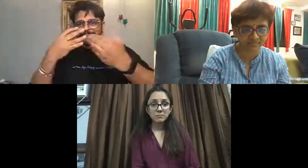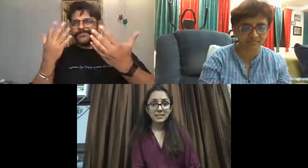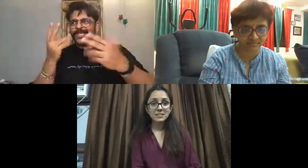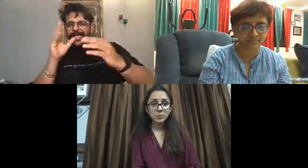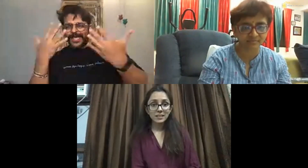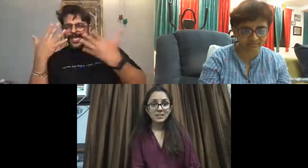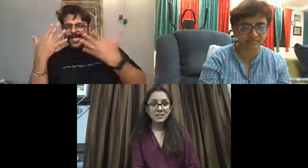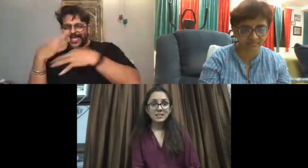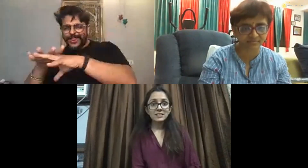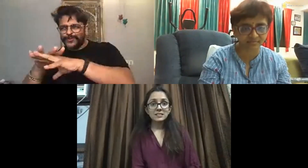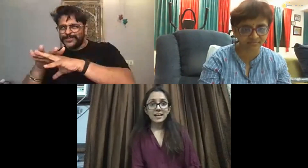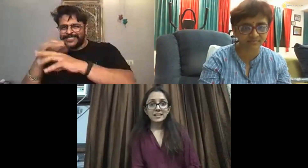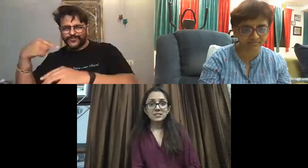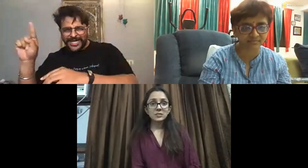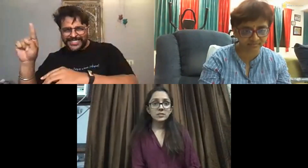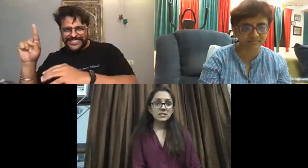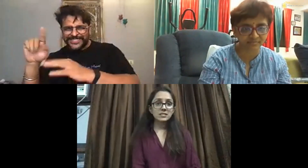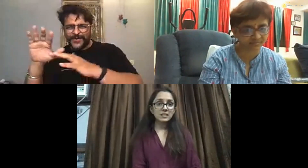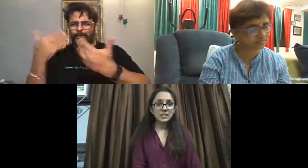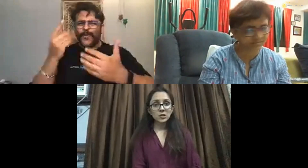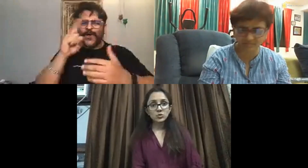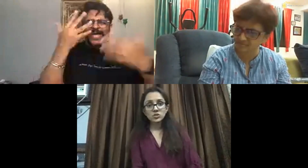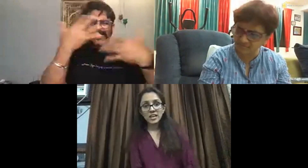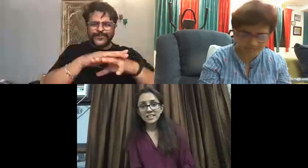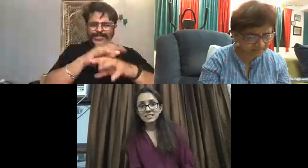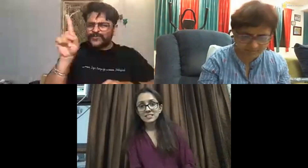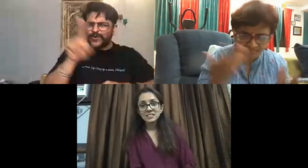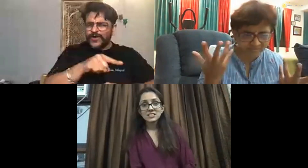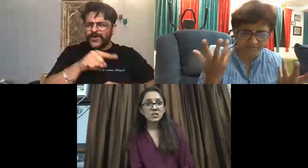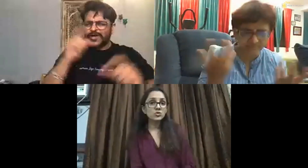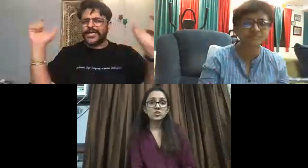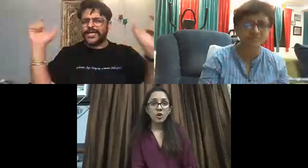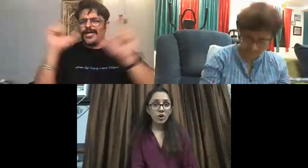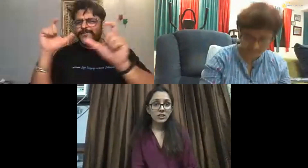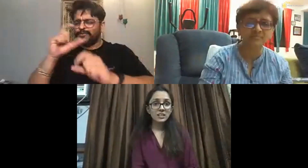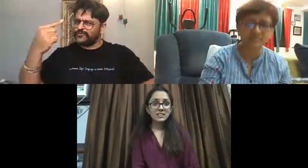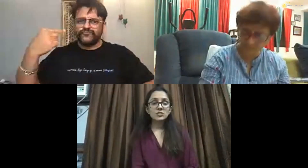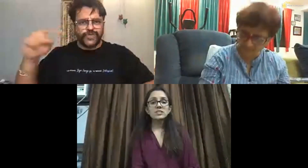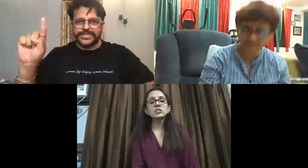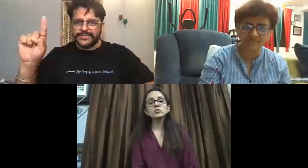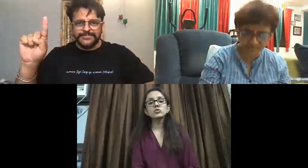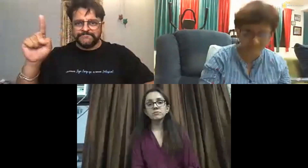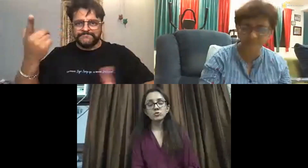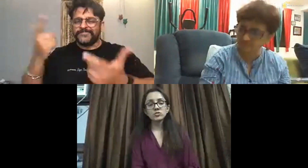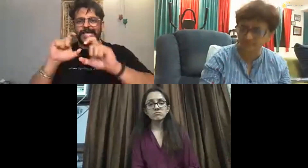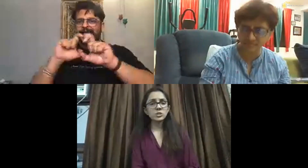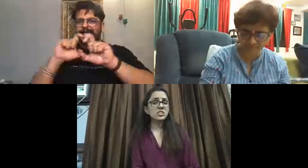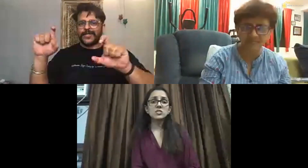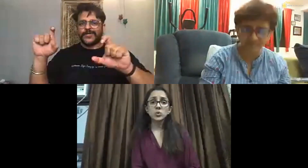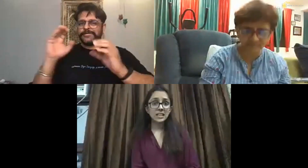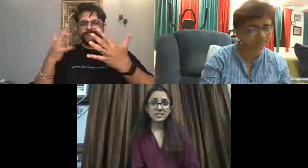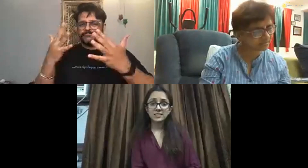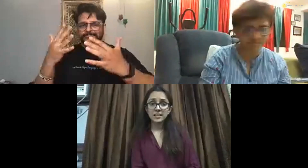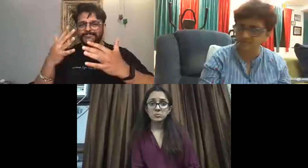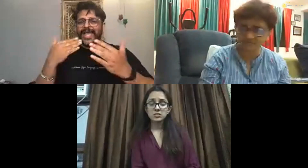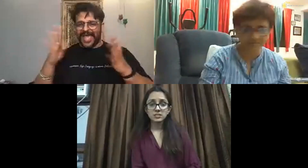of feedback as well, that is inclusion right? Is inclusion wrong? So there's a huge confusion, which is